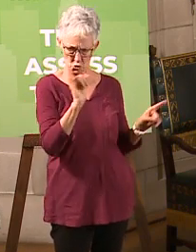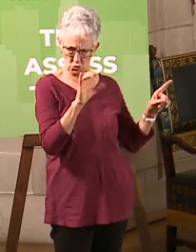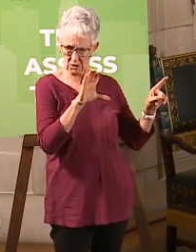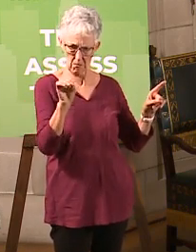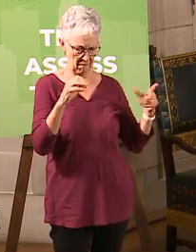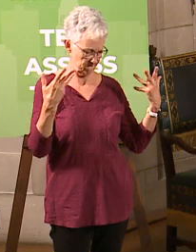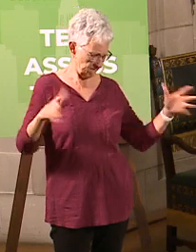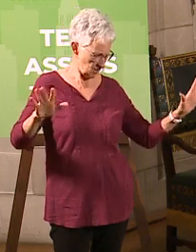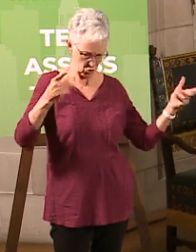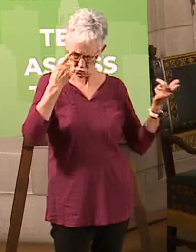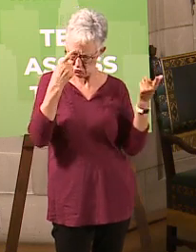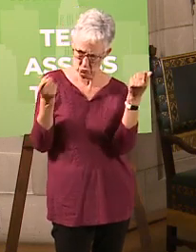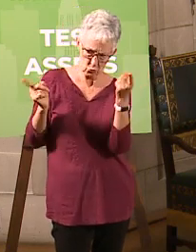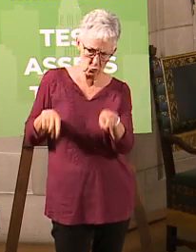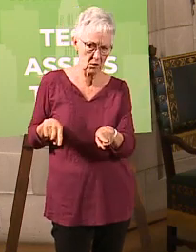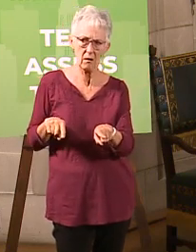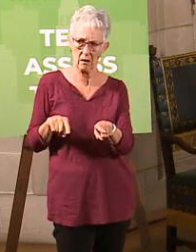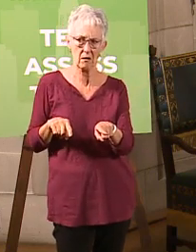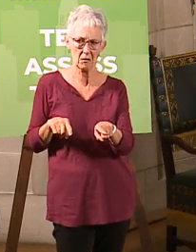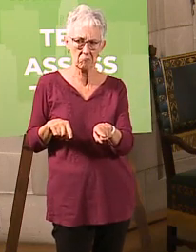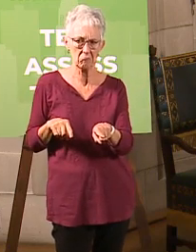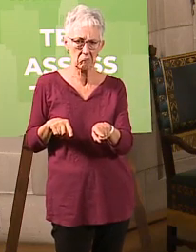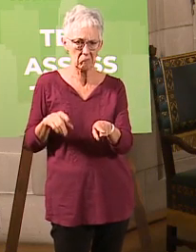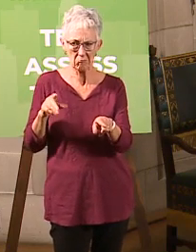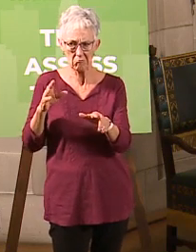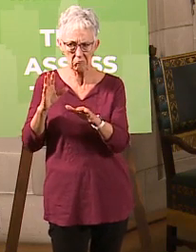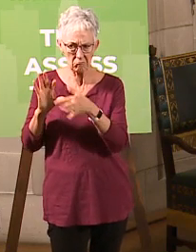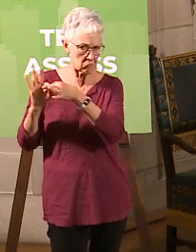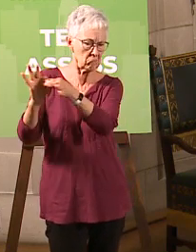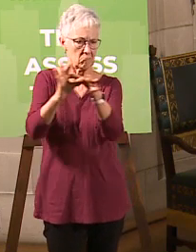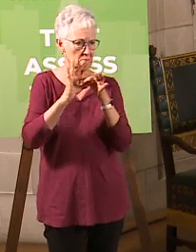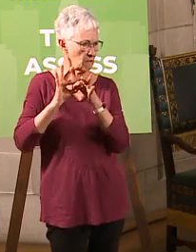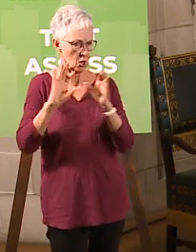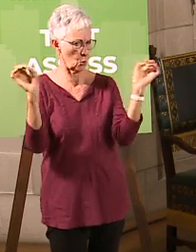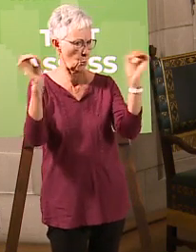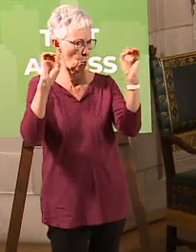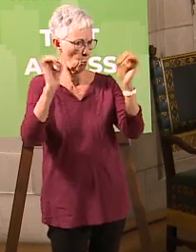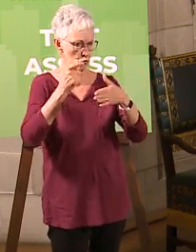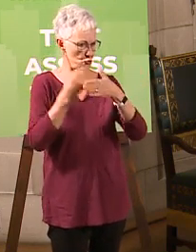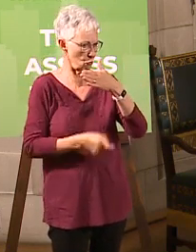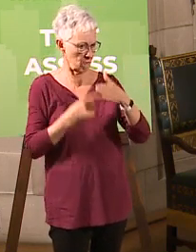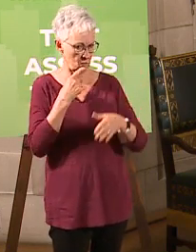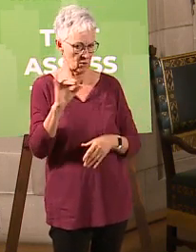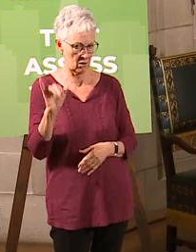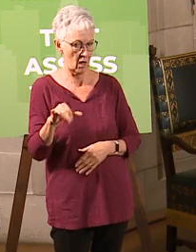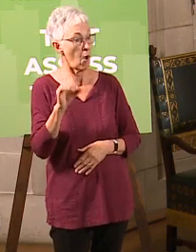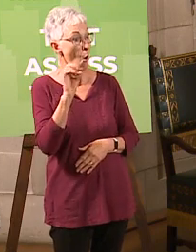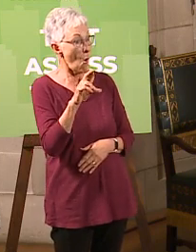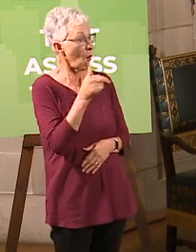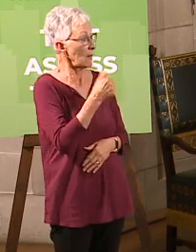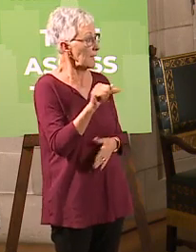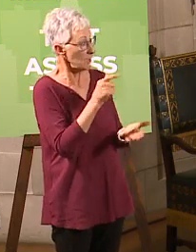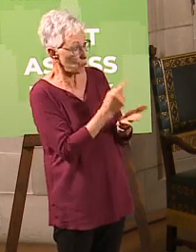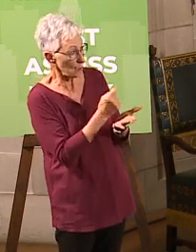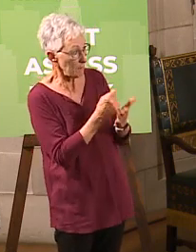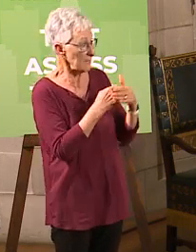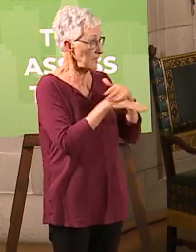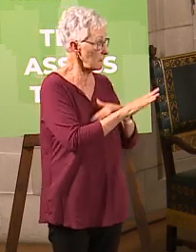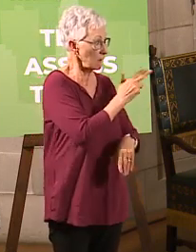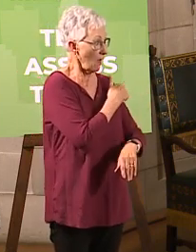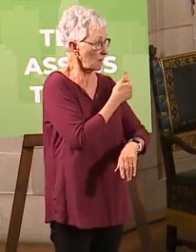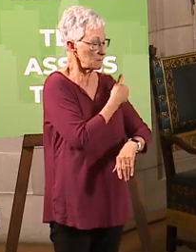one of your health clinics. And for example, Charles Drew, One World, Blue Stem here in town, and nobody's charging for any of these